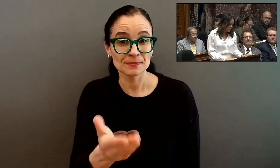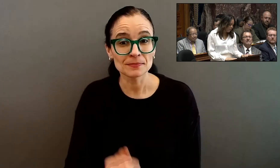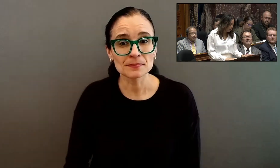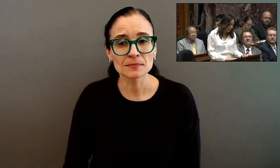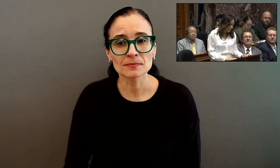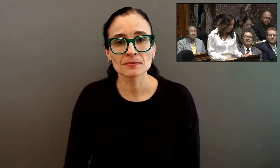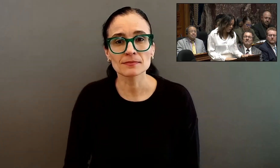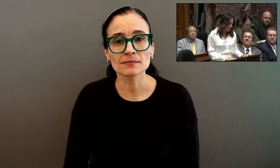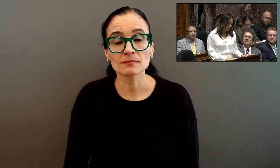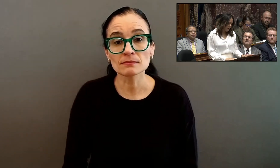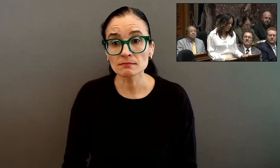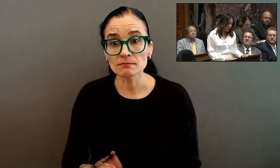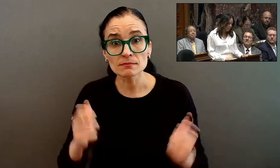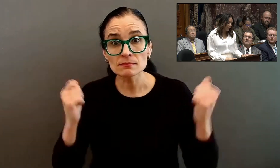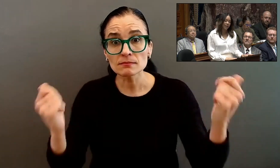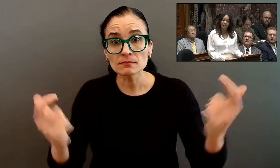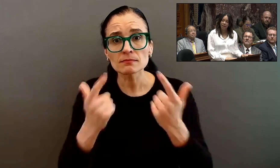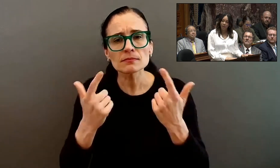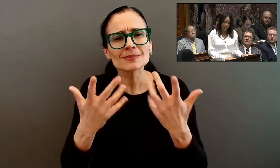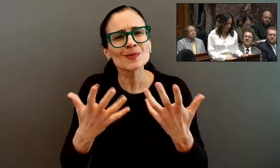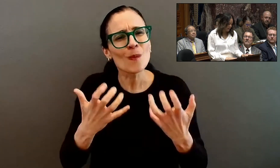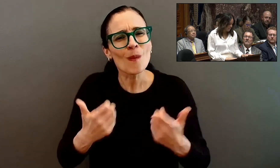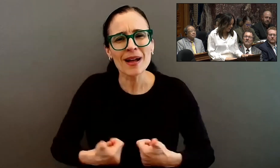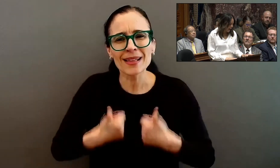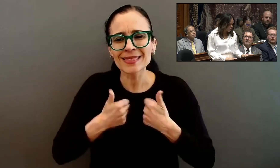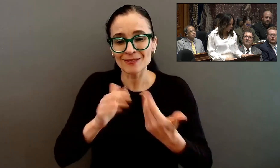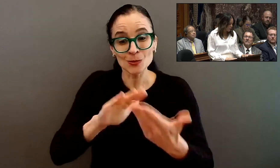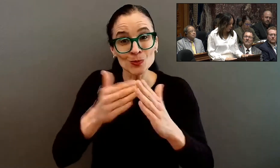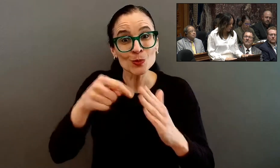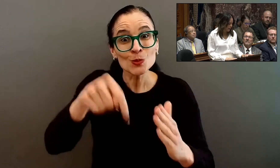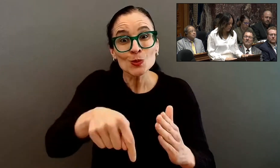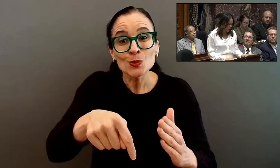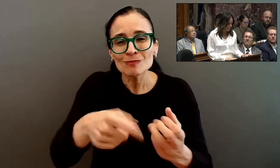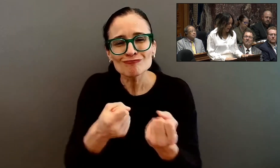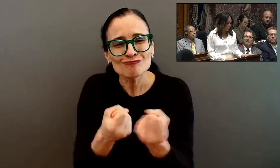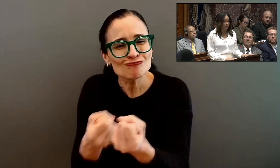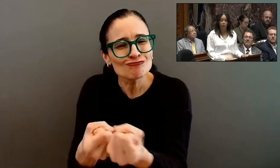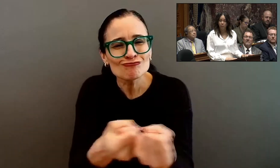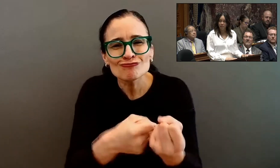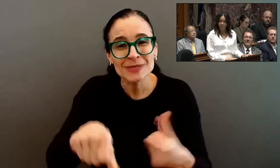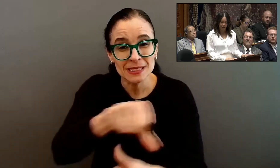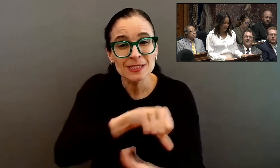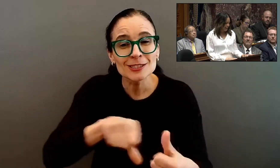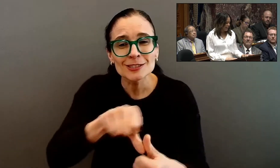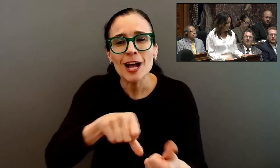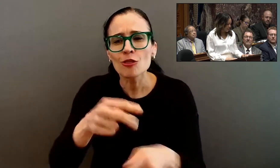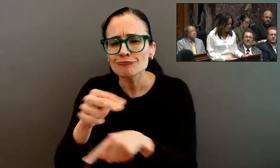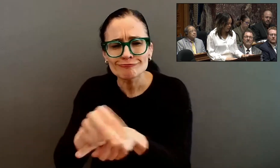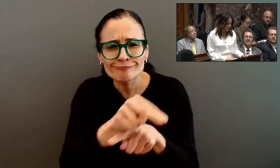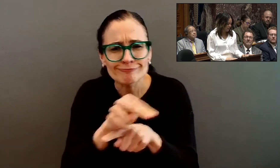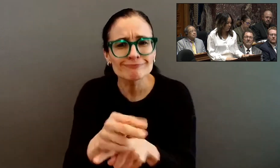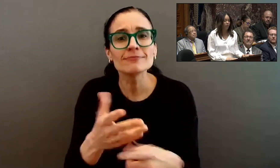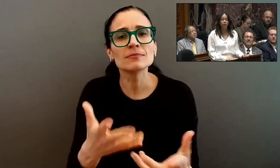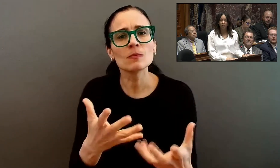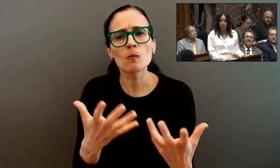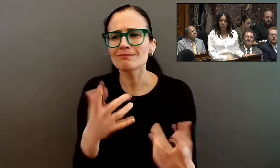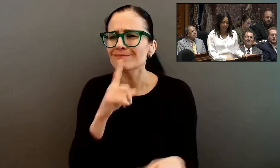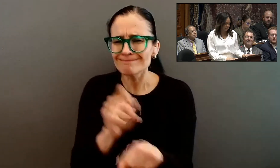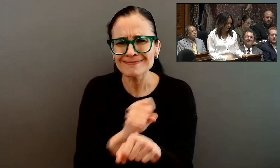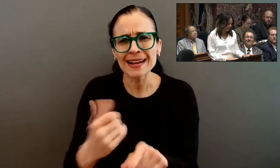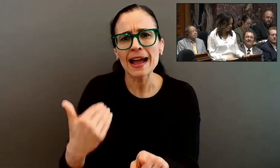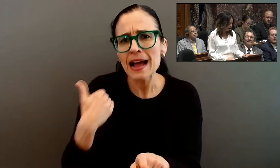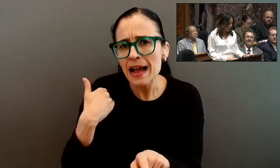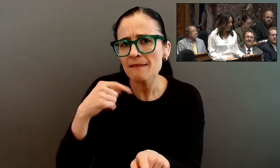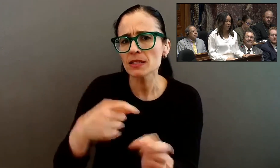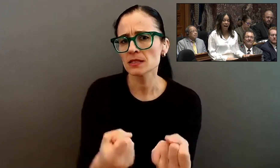where support isn't just available in theory, but actually shows up when it matters most. In Mission, we're fortunate